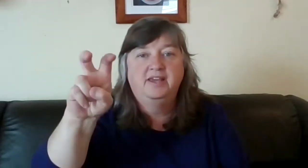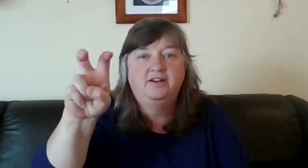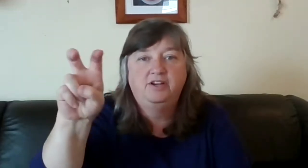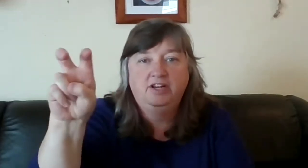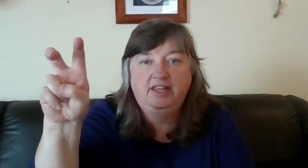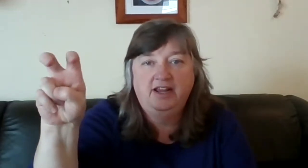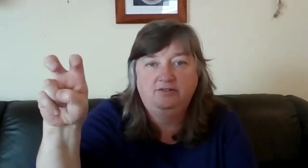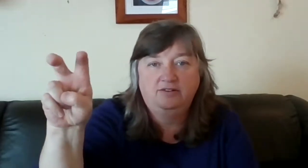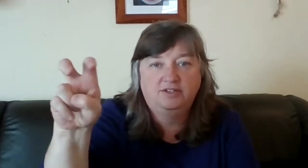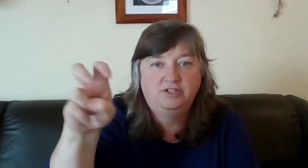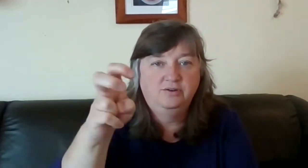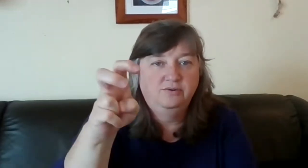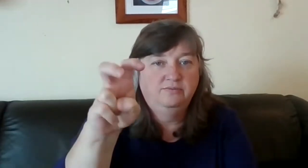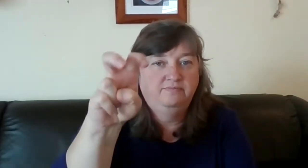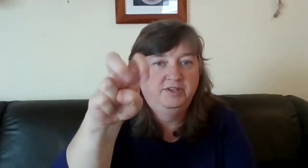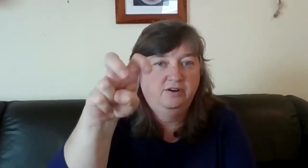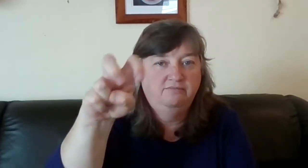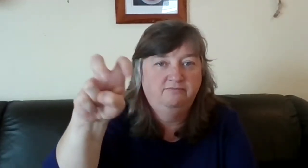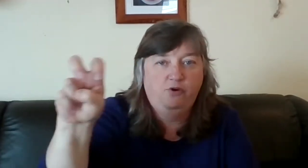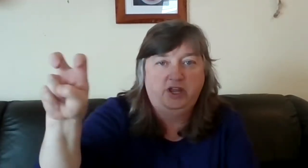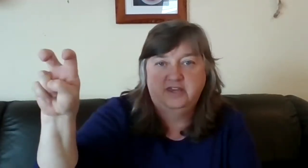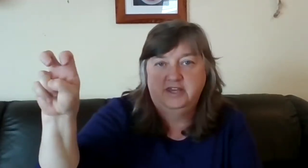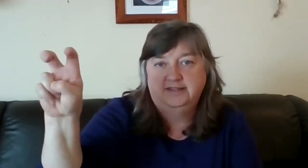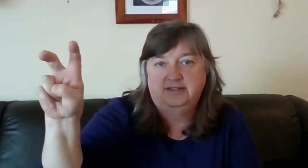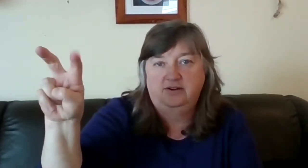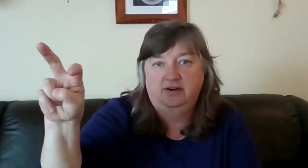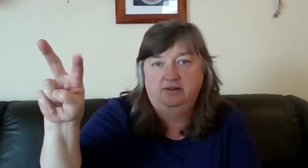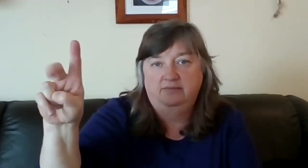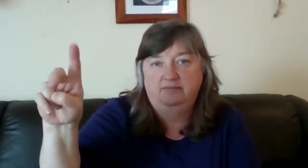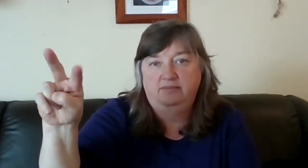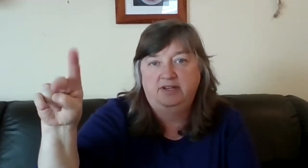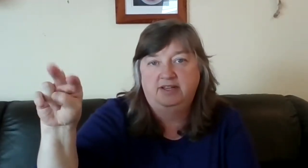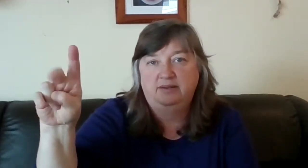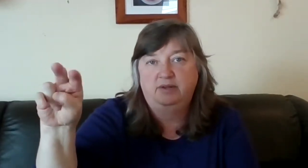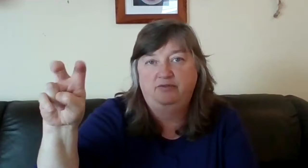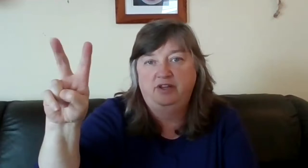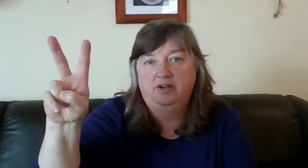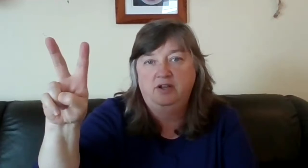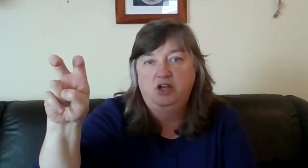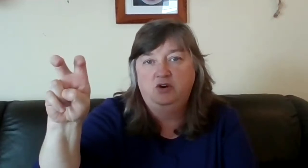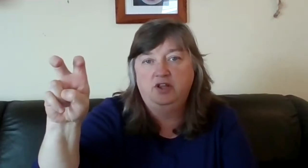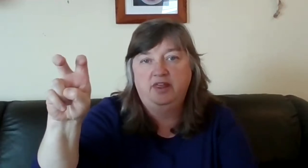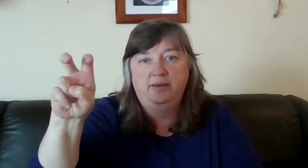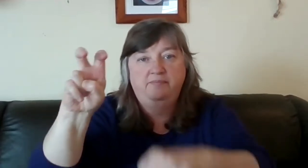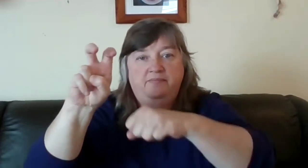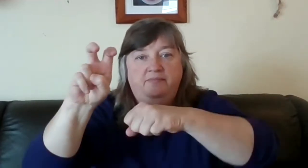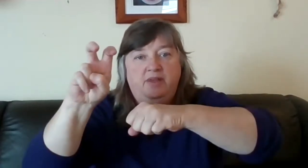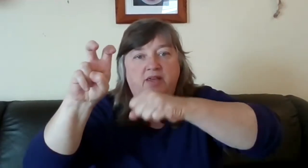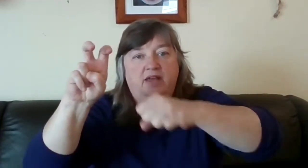Potato, you're going to get out two, forky things, your index and middle finger, crook them,